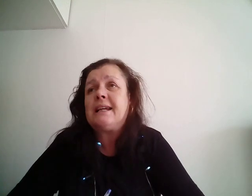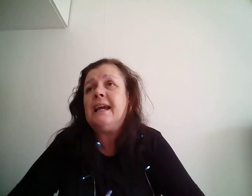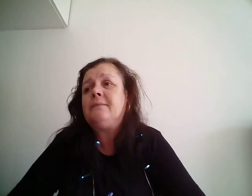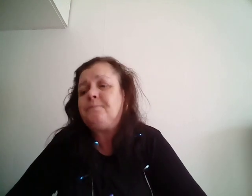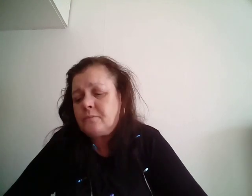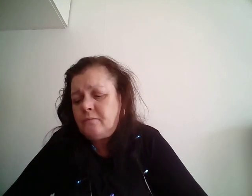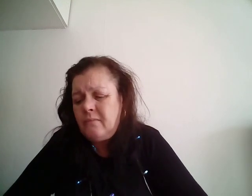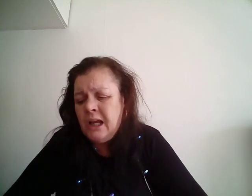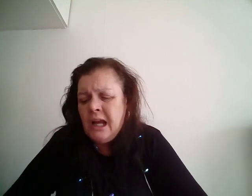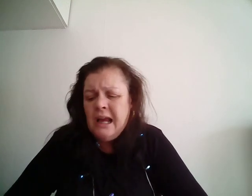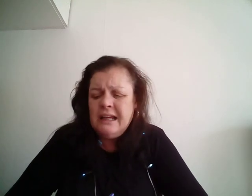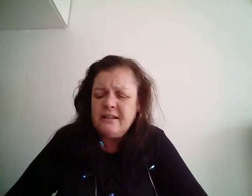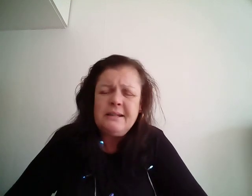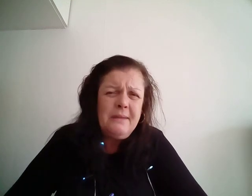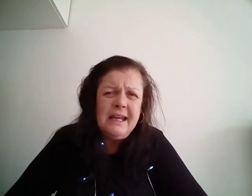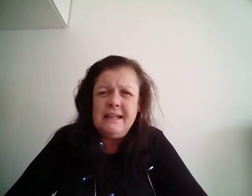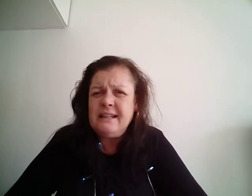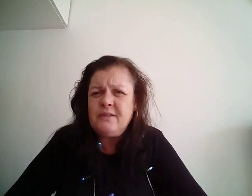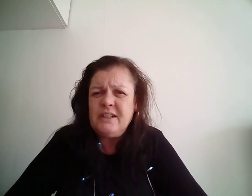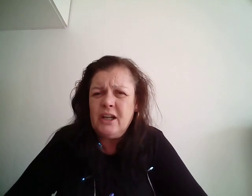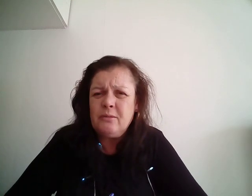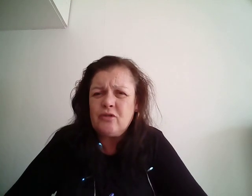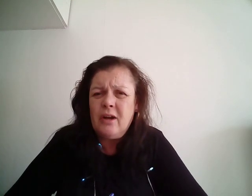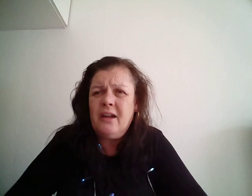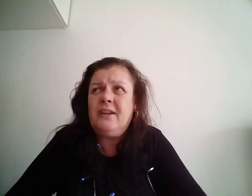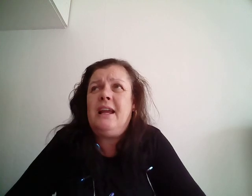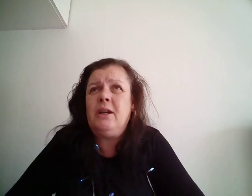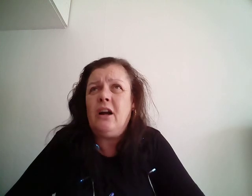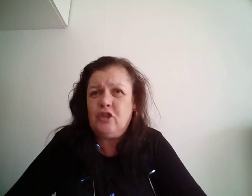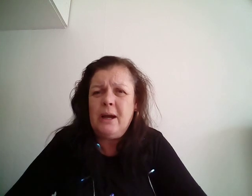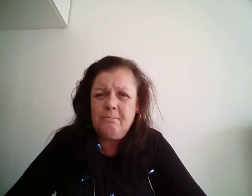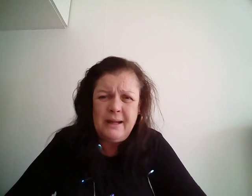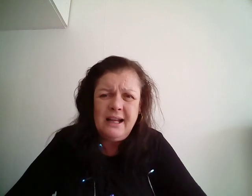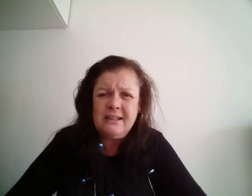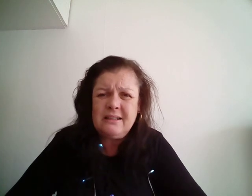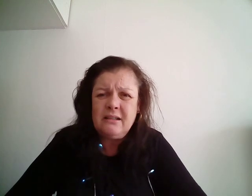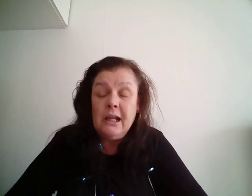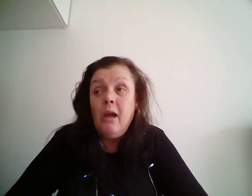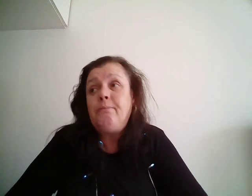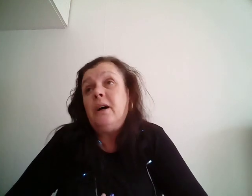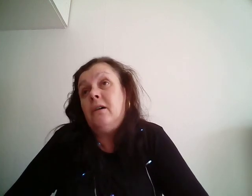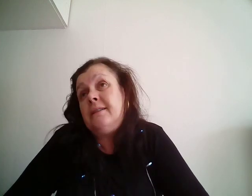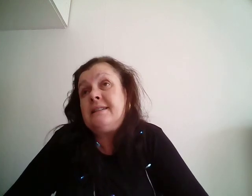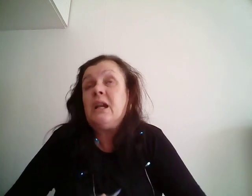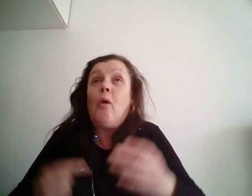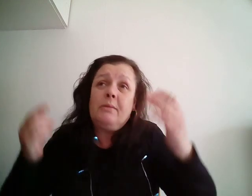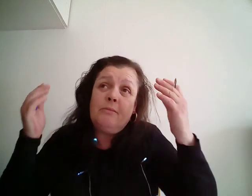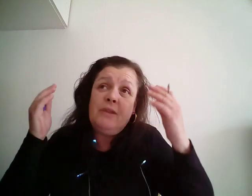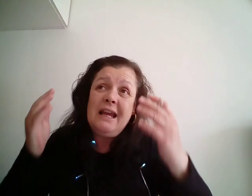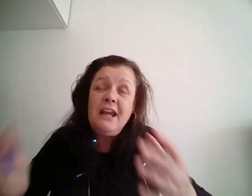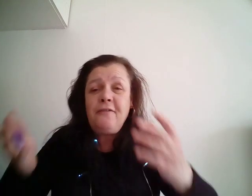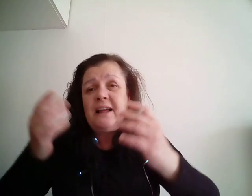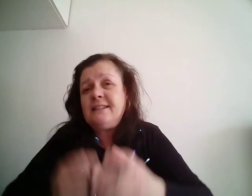okay. So to me, this video was rather, there we are, jam-packed. But if that is